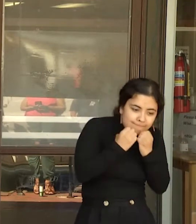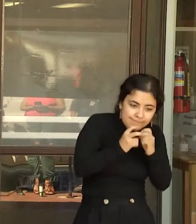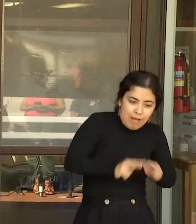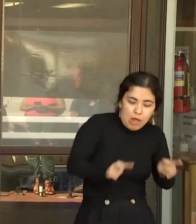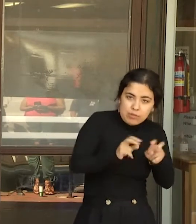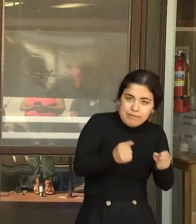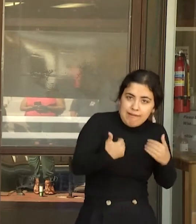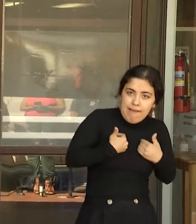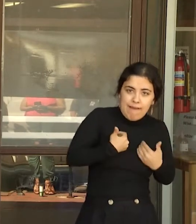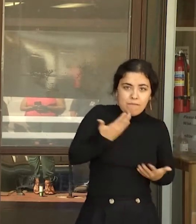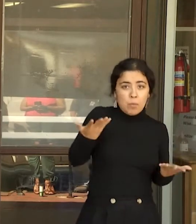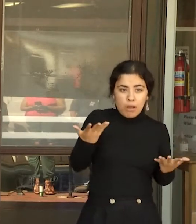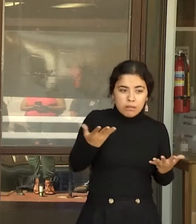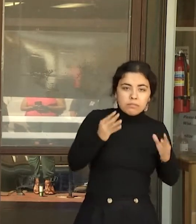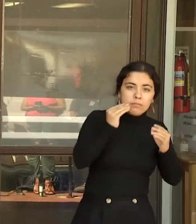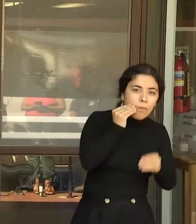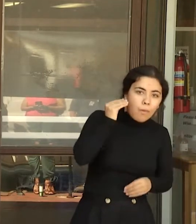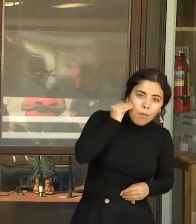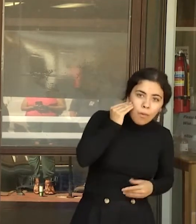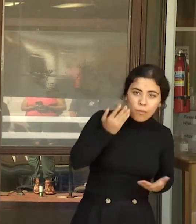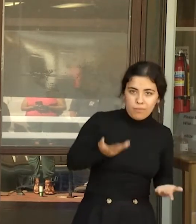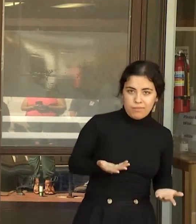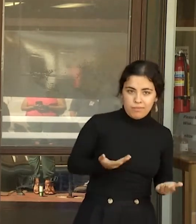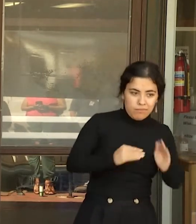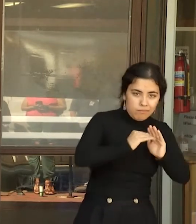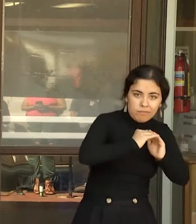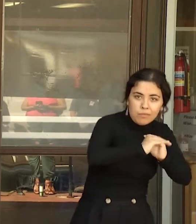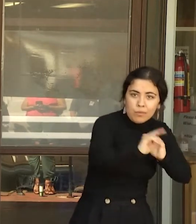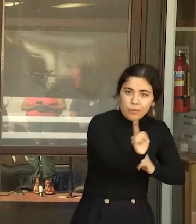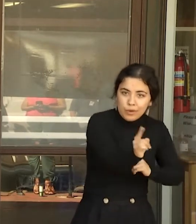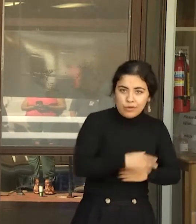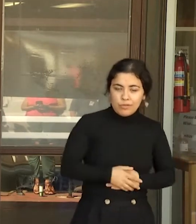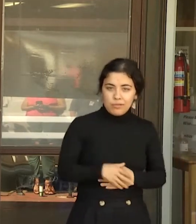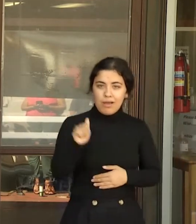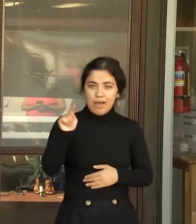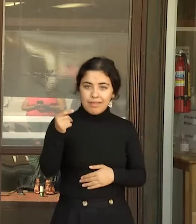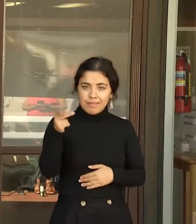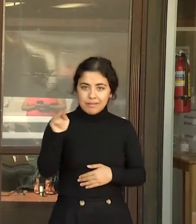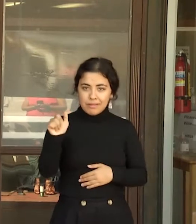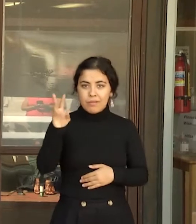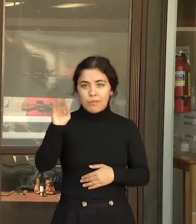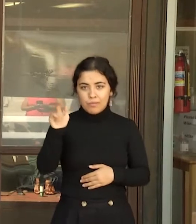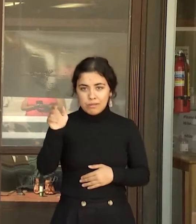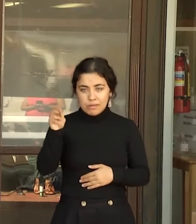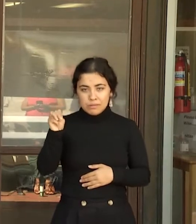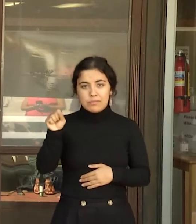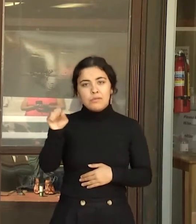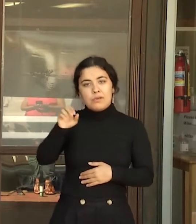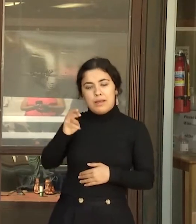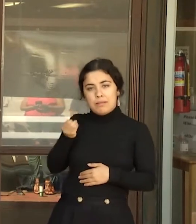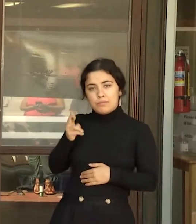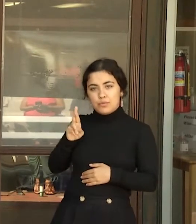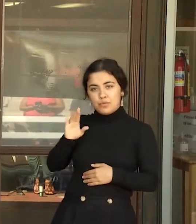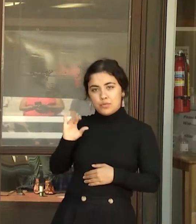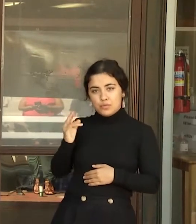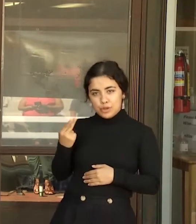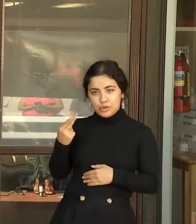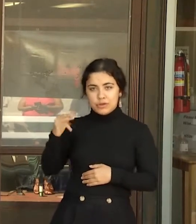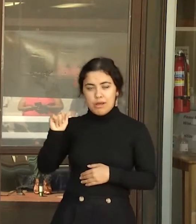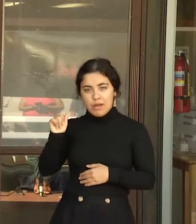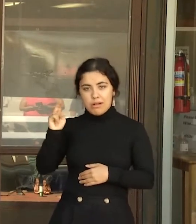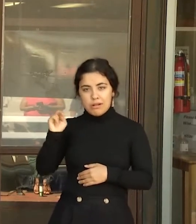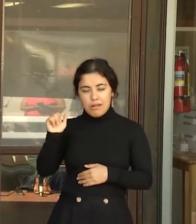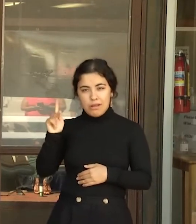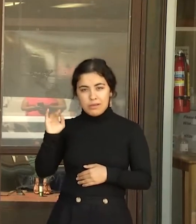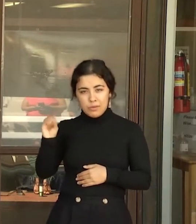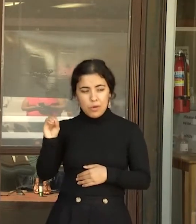grateful for the leadership of Athena Williams and Rich Minacchio, who you'll hear soon. And I'm grateful for